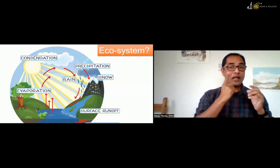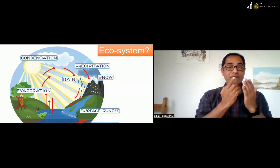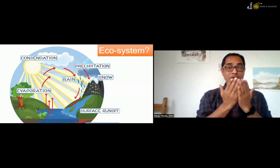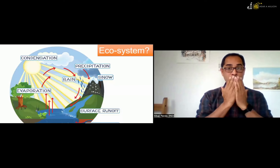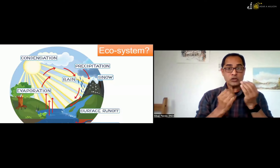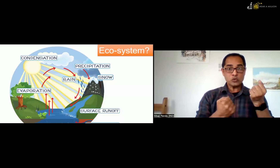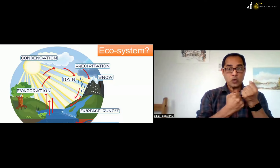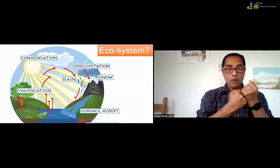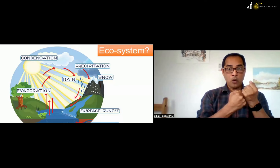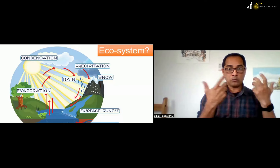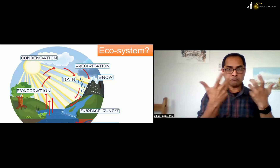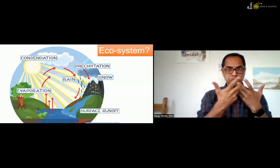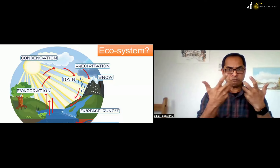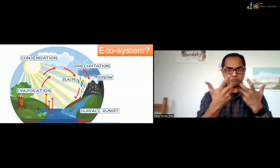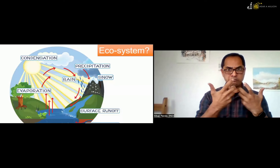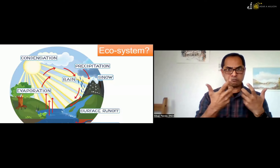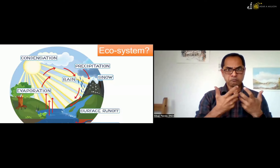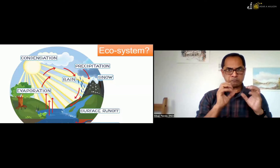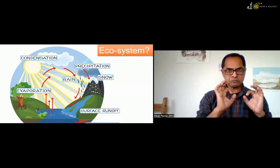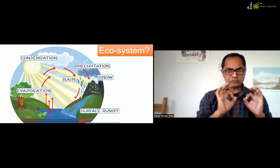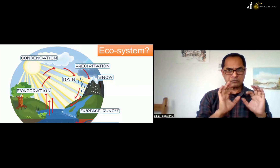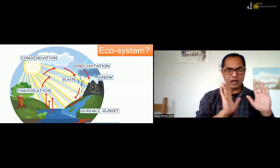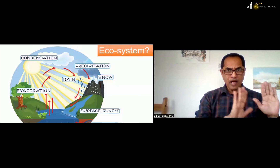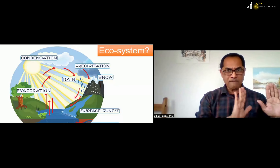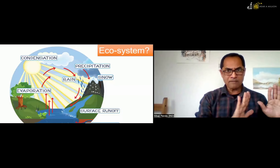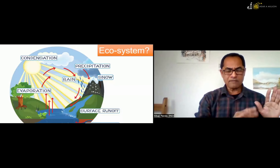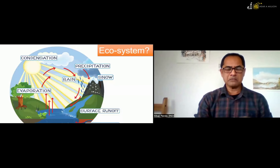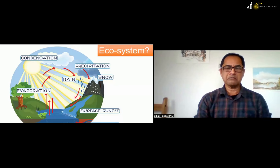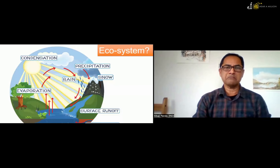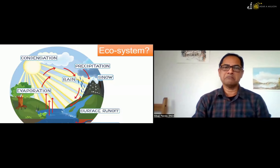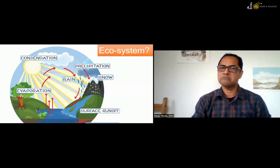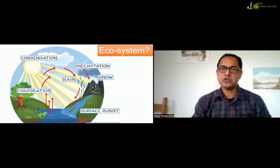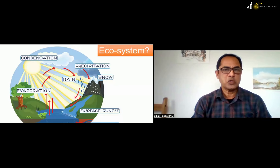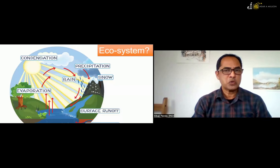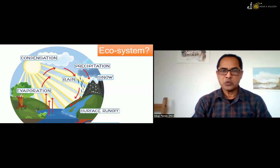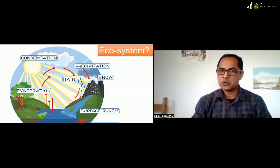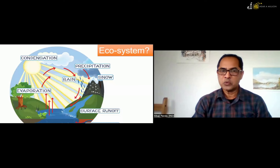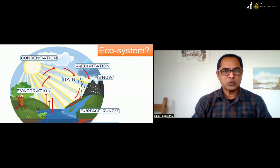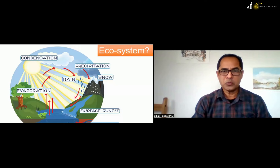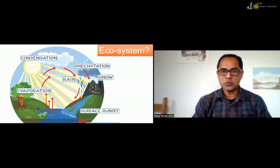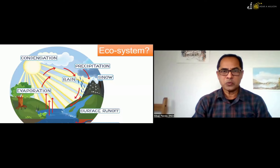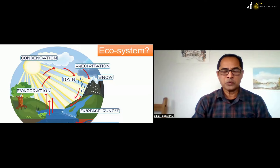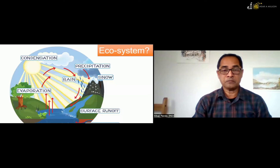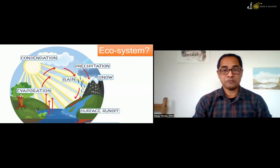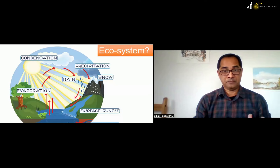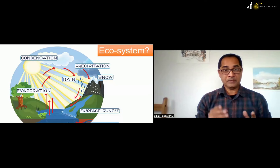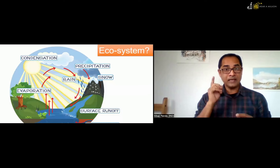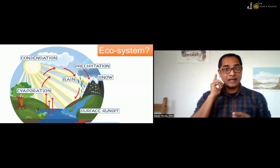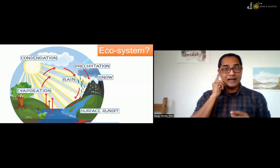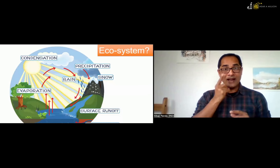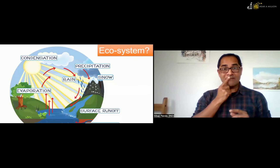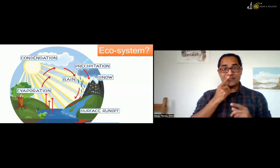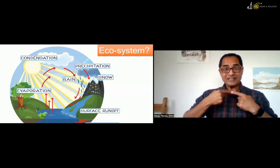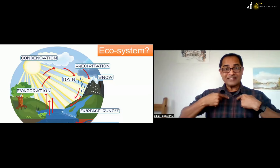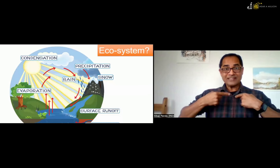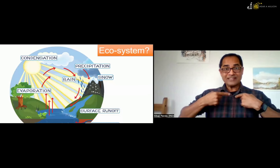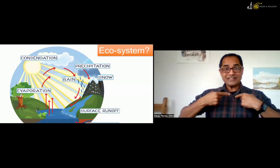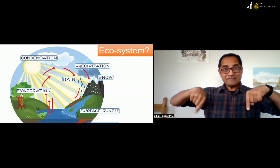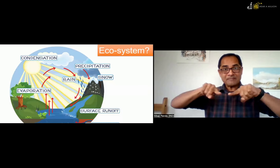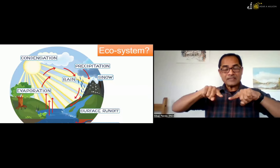Are the policy and the law around education, do they match the needs of deaf children and deaf